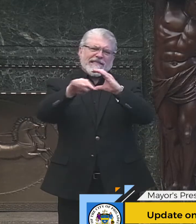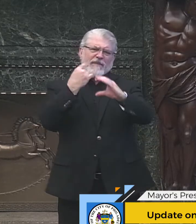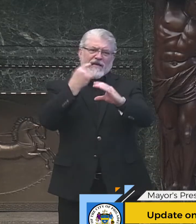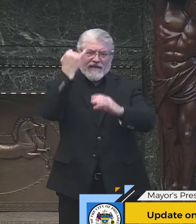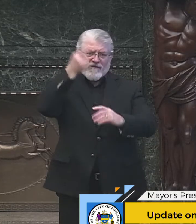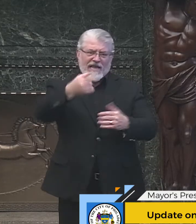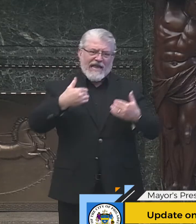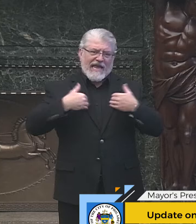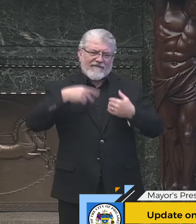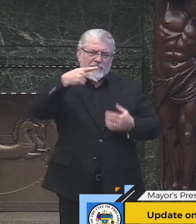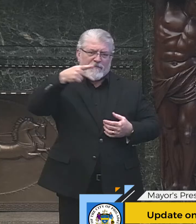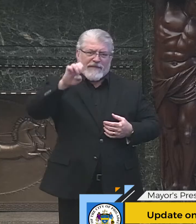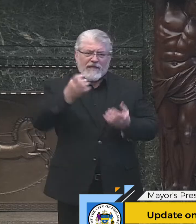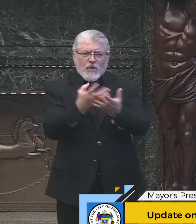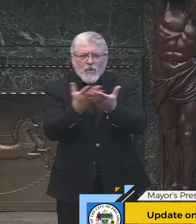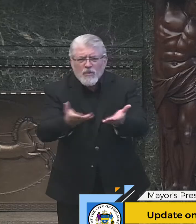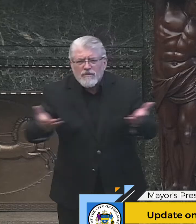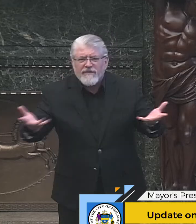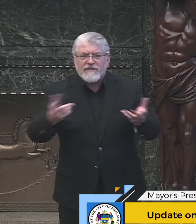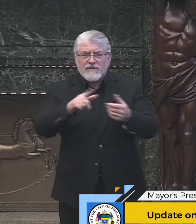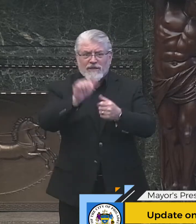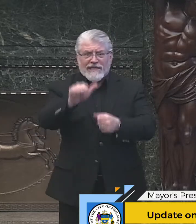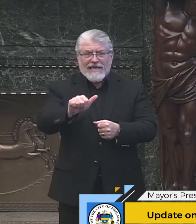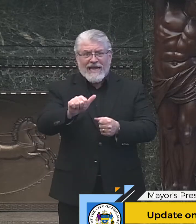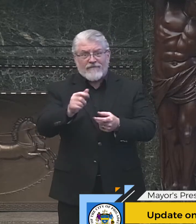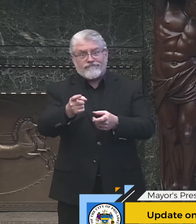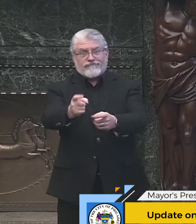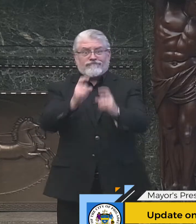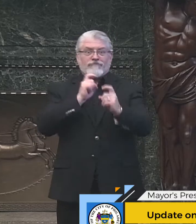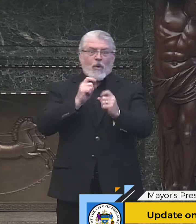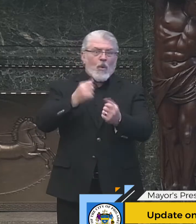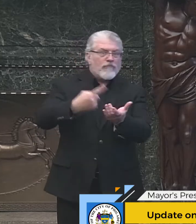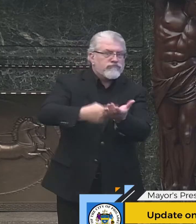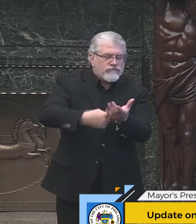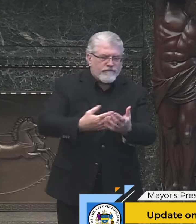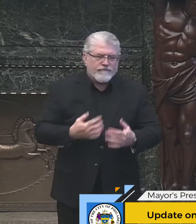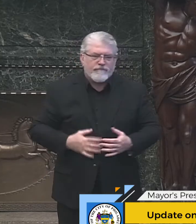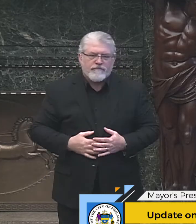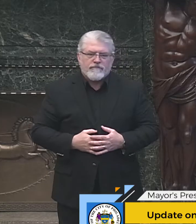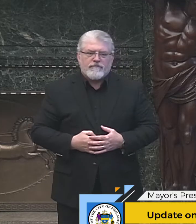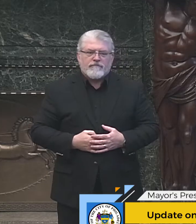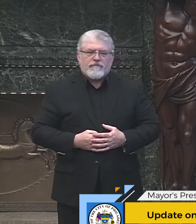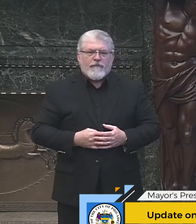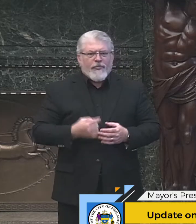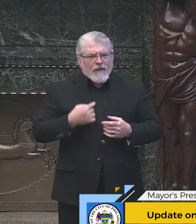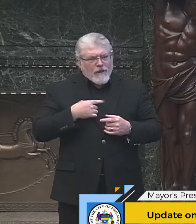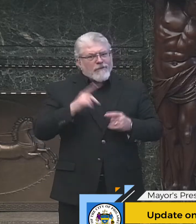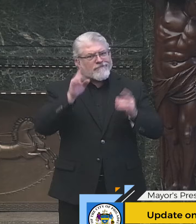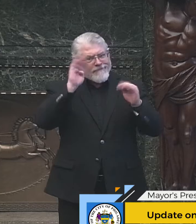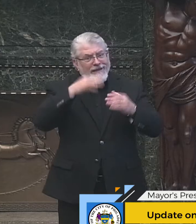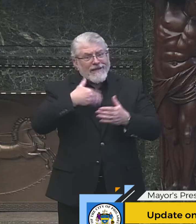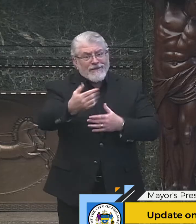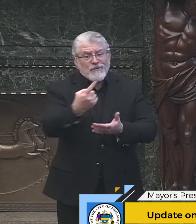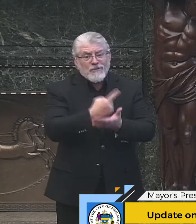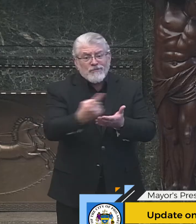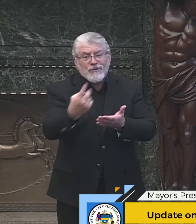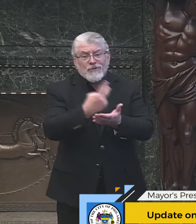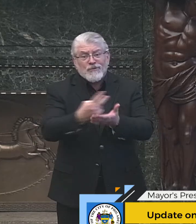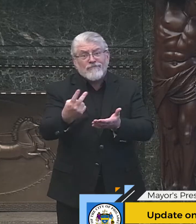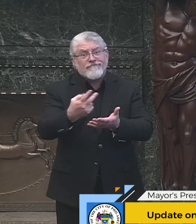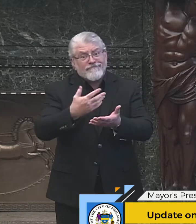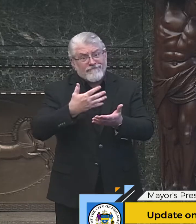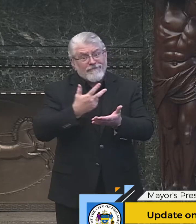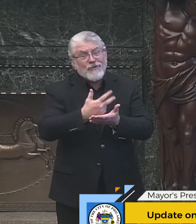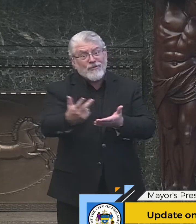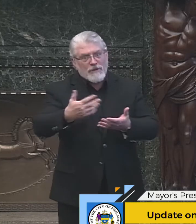demand for emergency care and for beds in hospitals. Just to remind people that most people with this illness will recover without